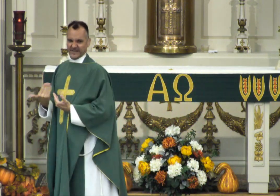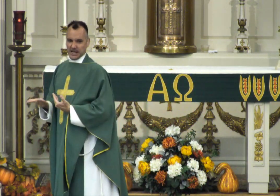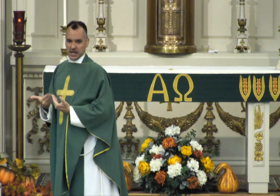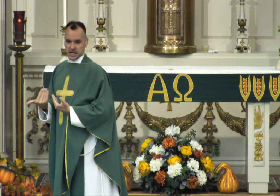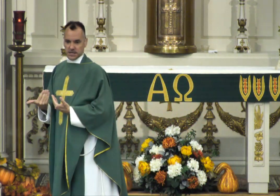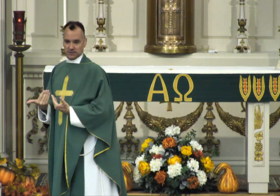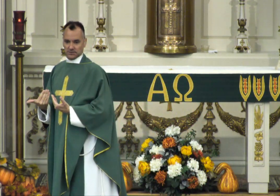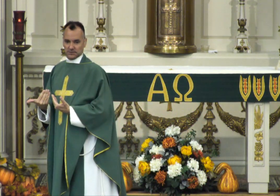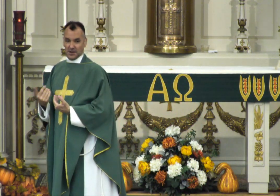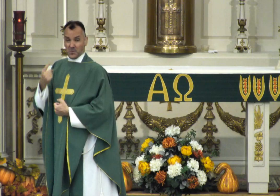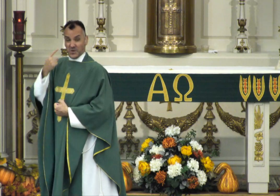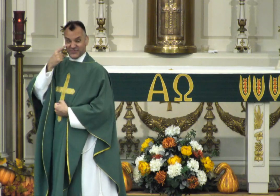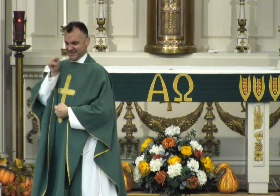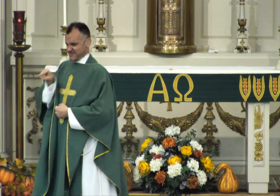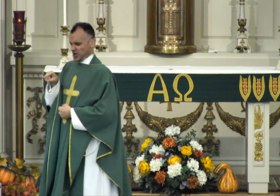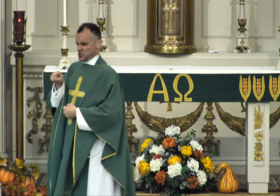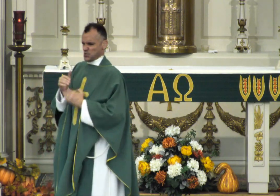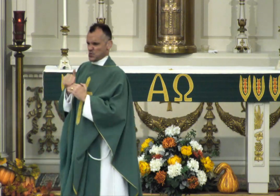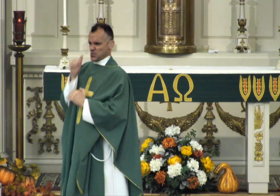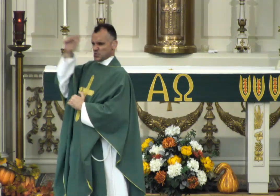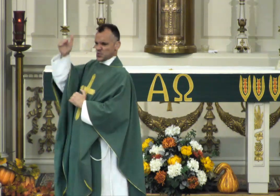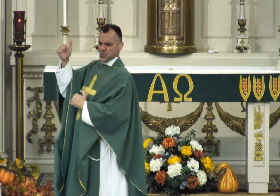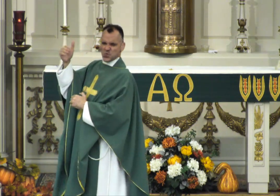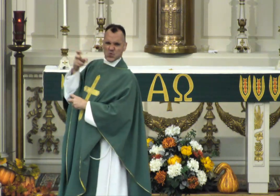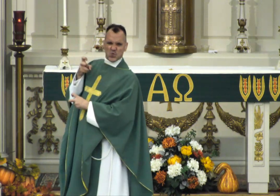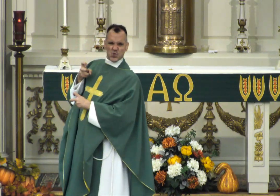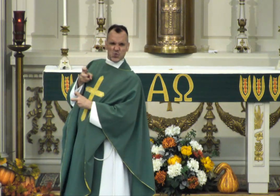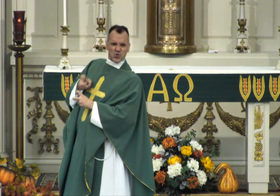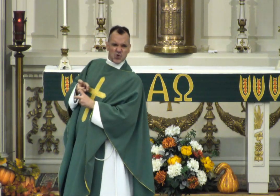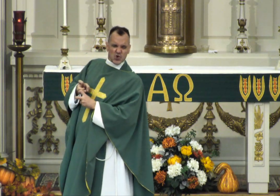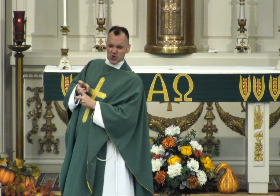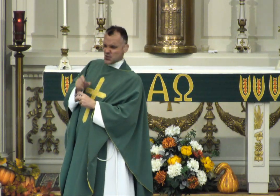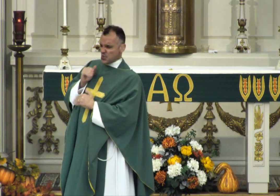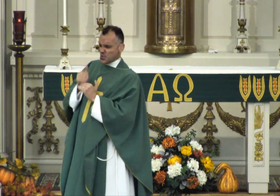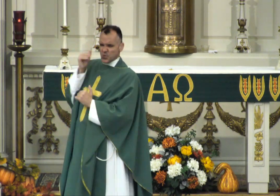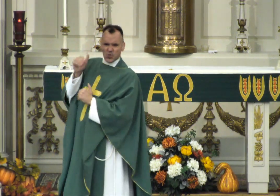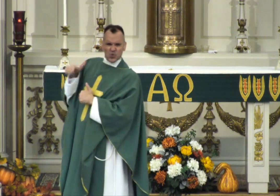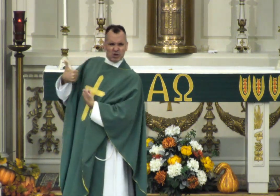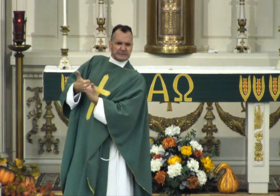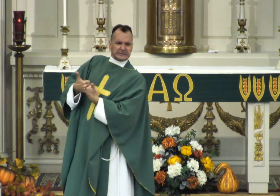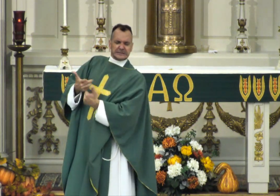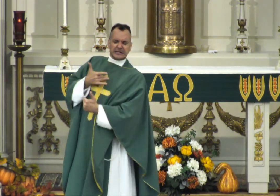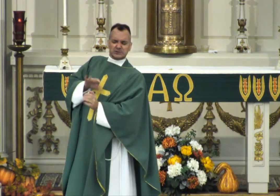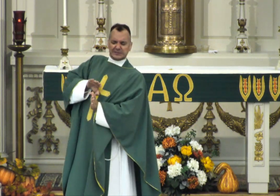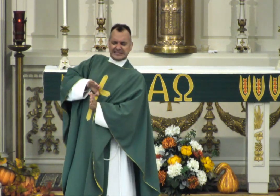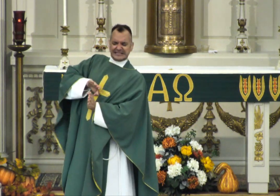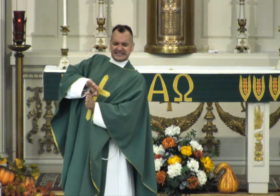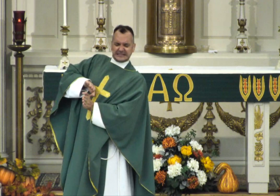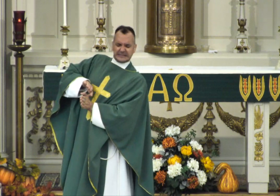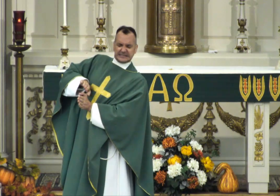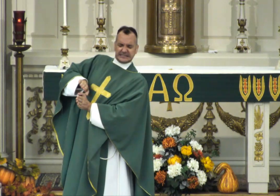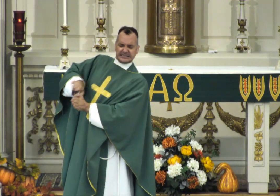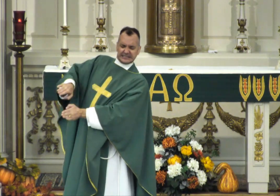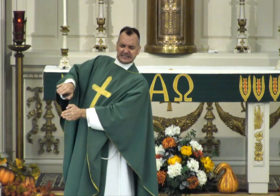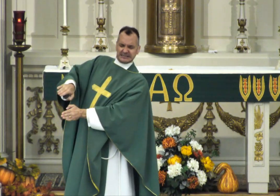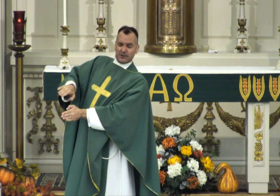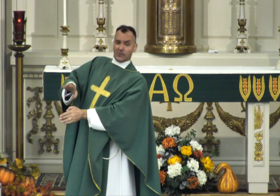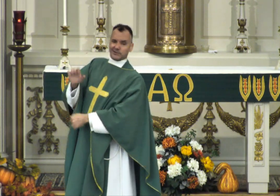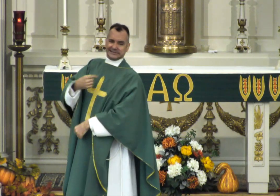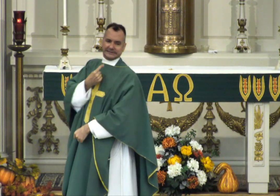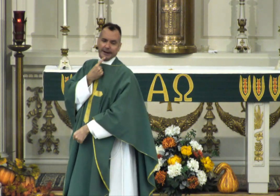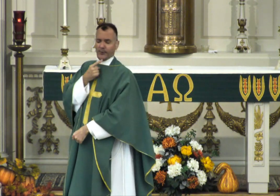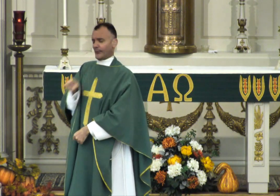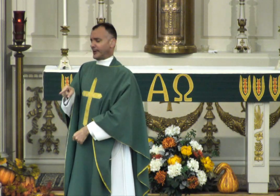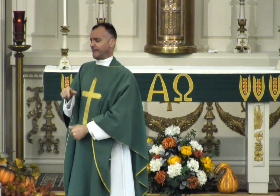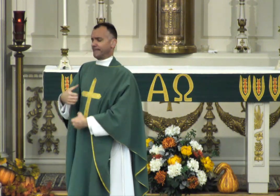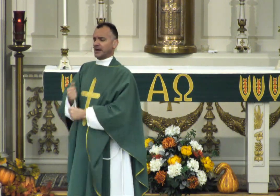be troubled, or things, when things get too hard, too challenging, we kind of